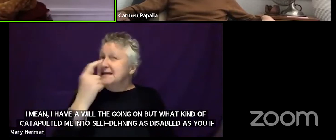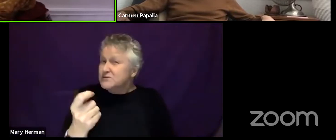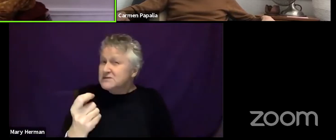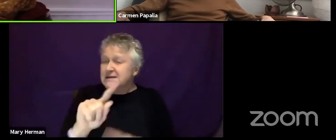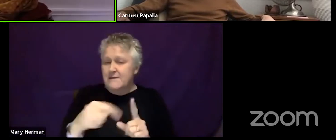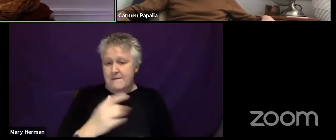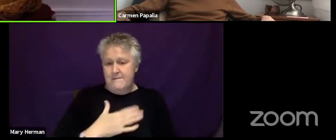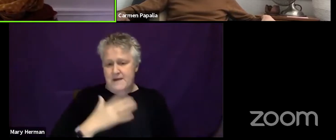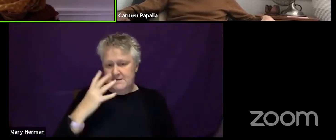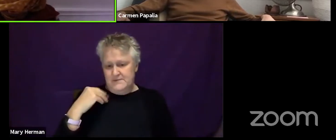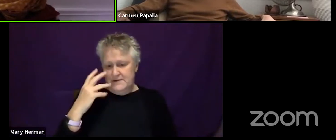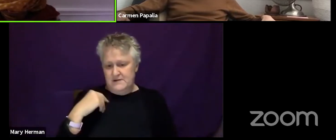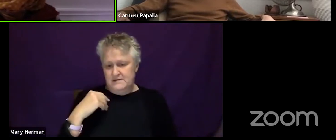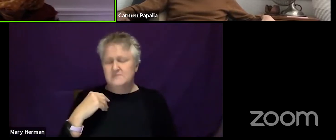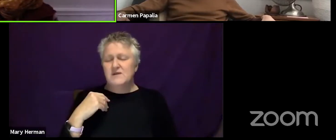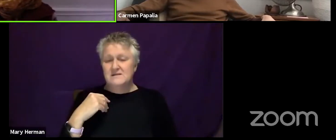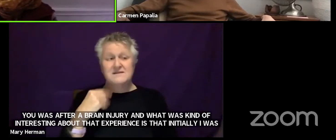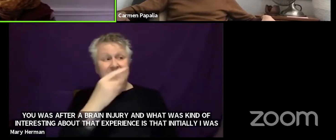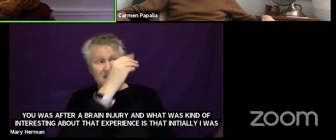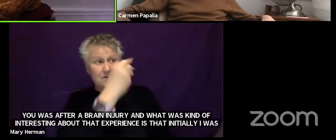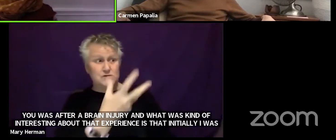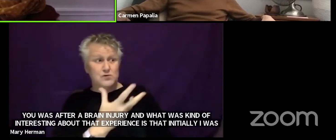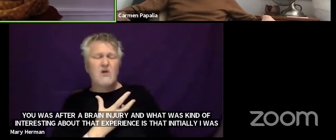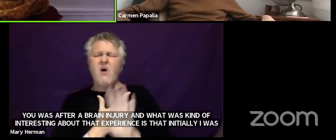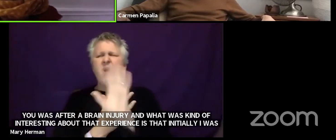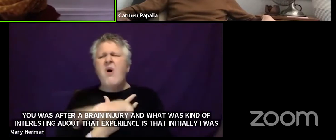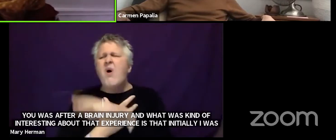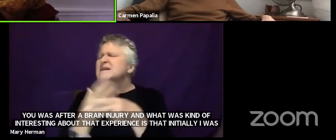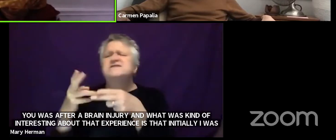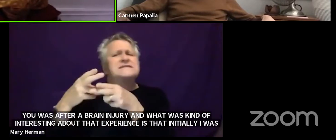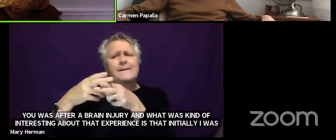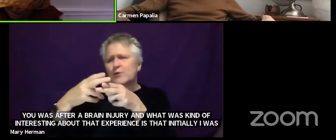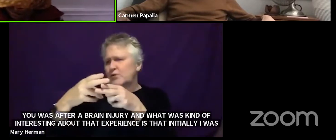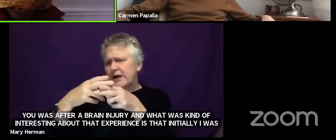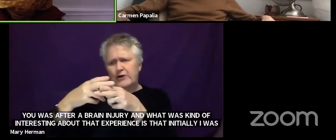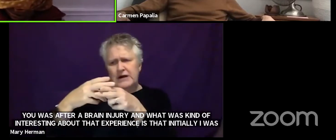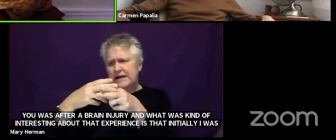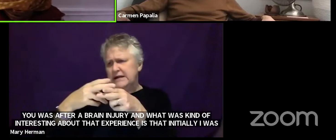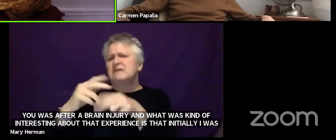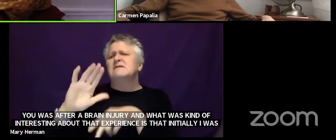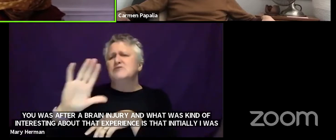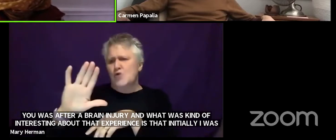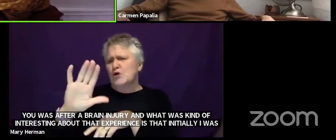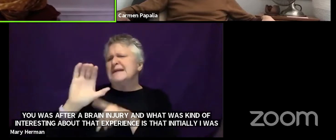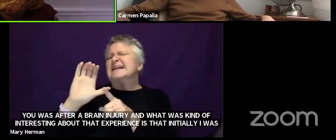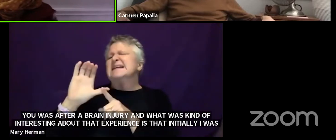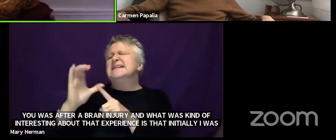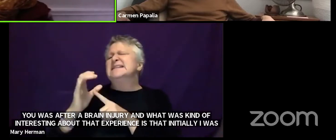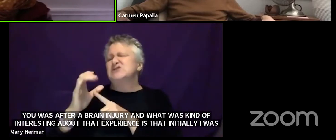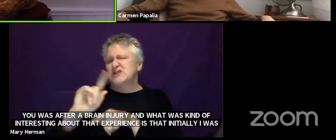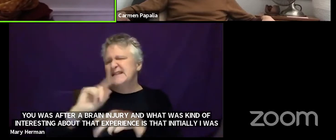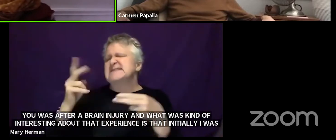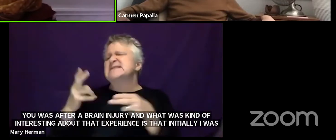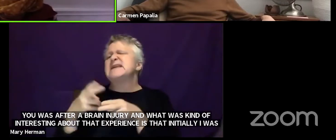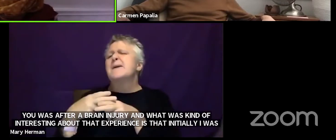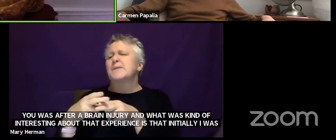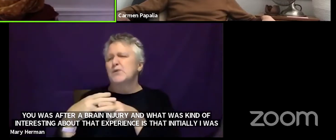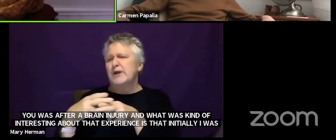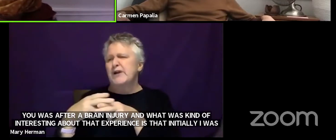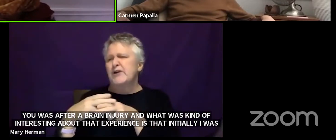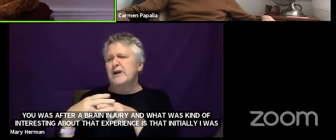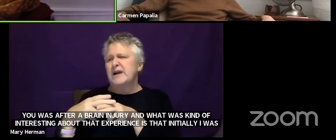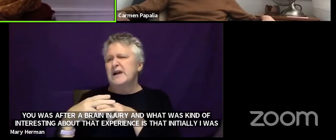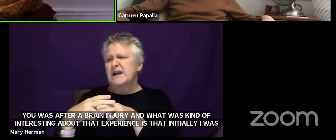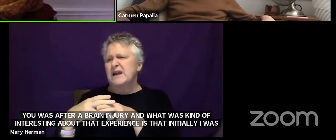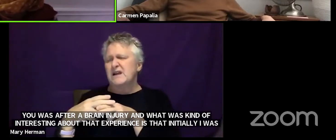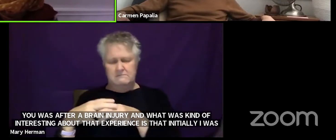that this is likely a temporary thing, and I didn't feel comfortable